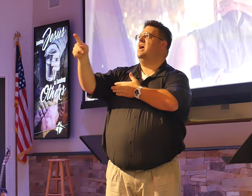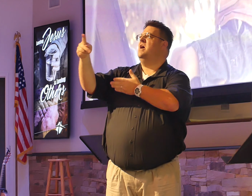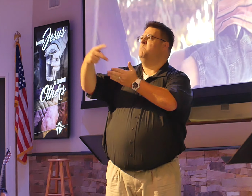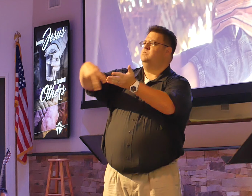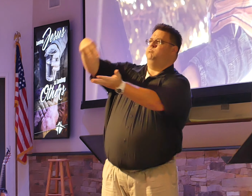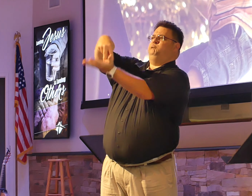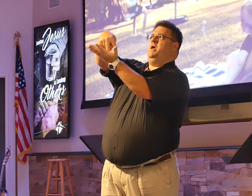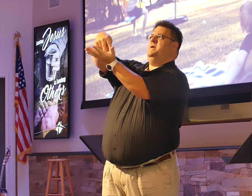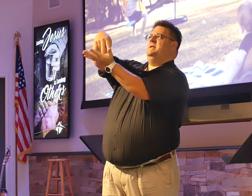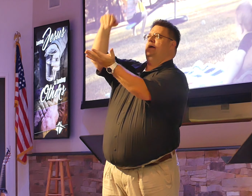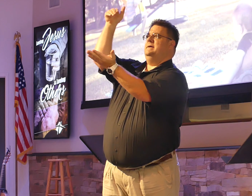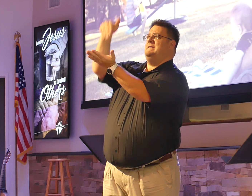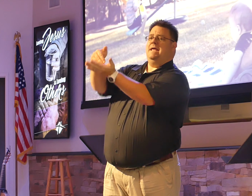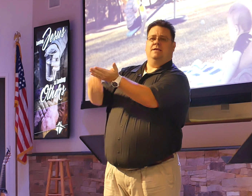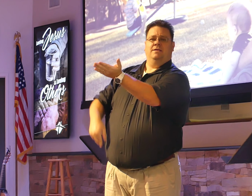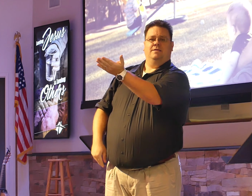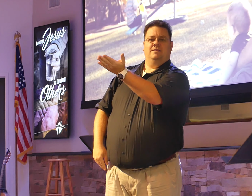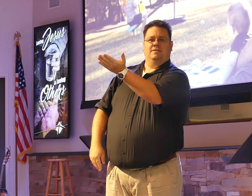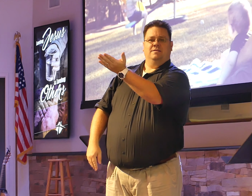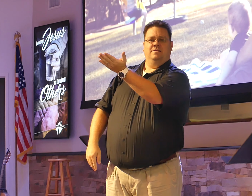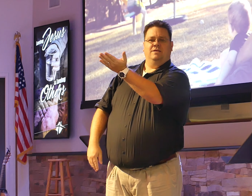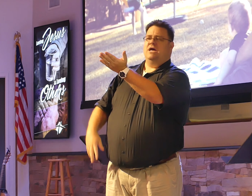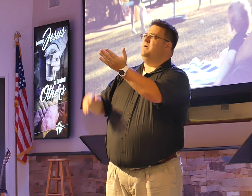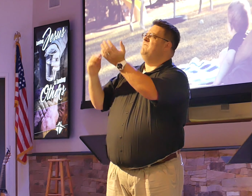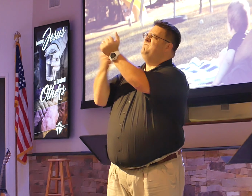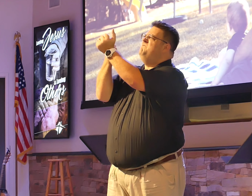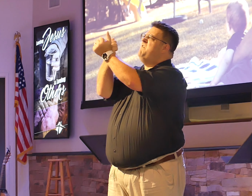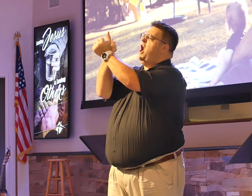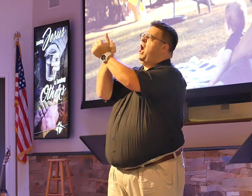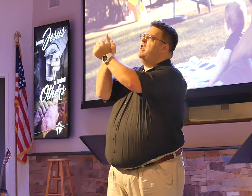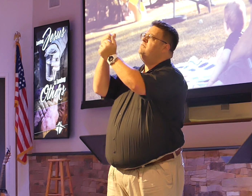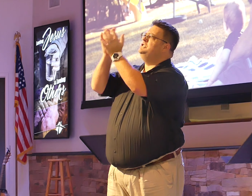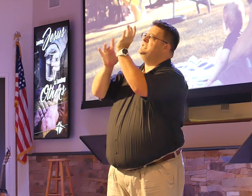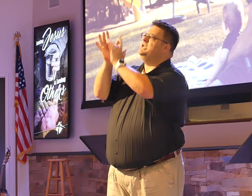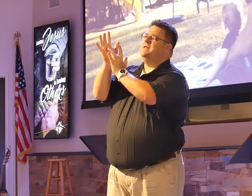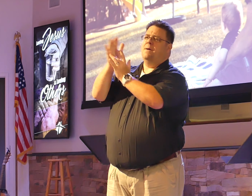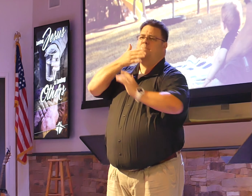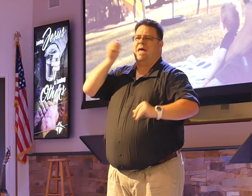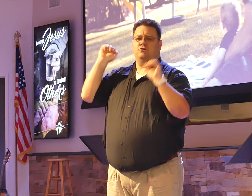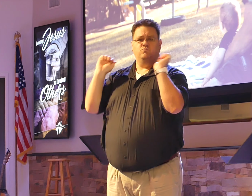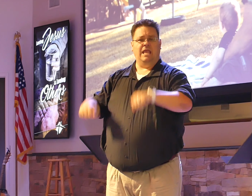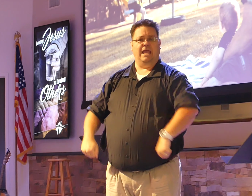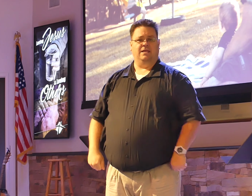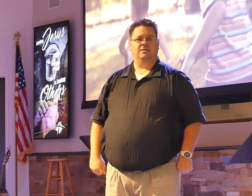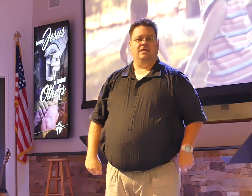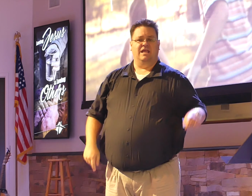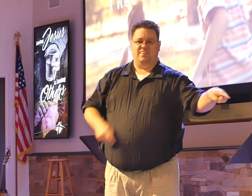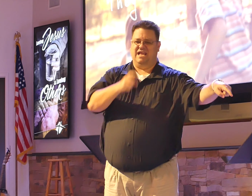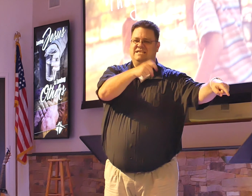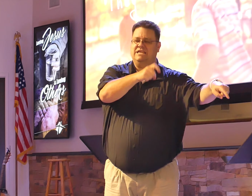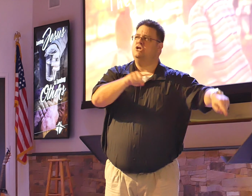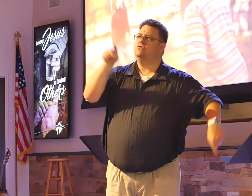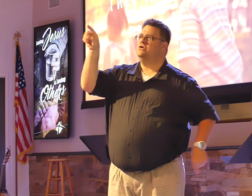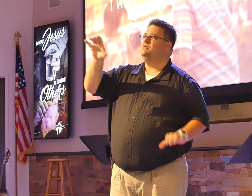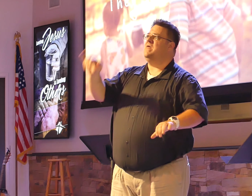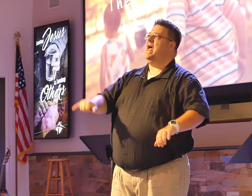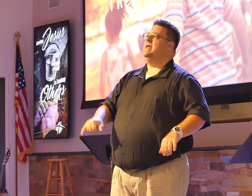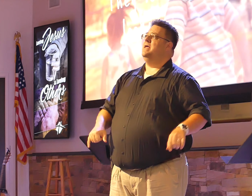They need you to fall hard after Jesus as best you can. Because they will never stop